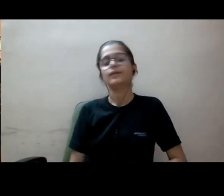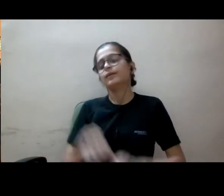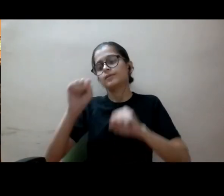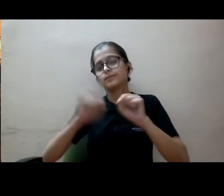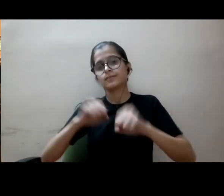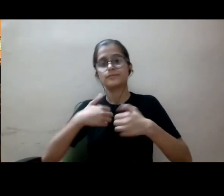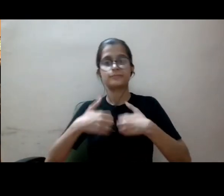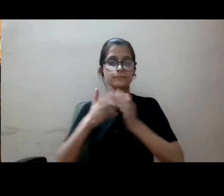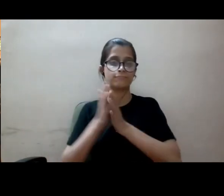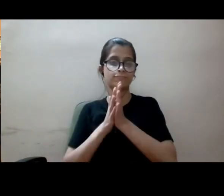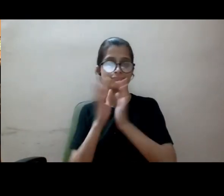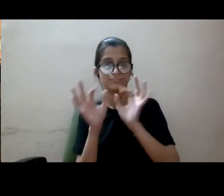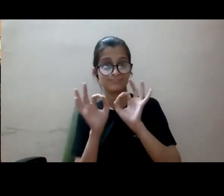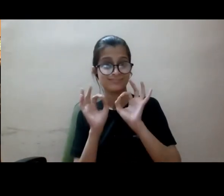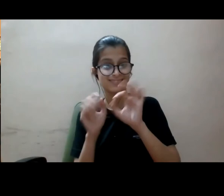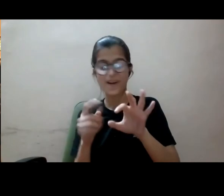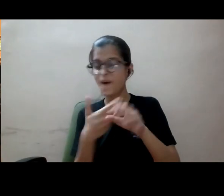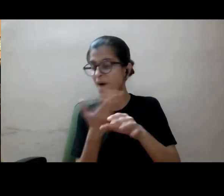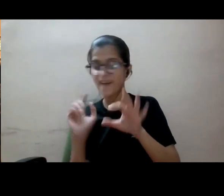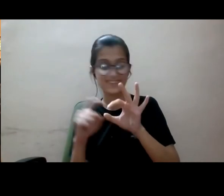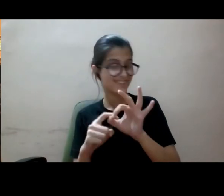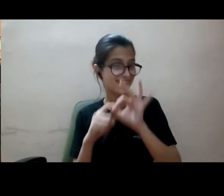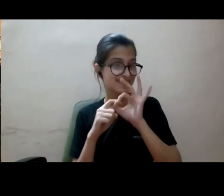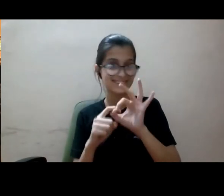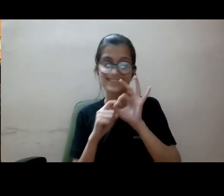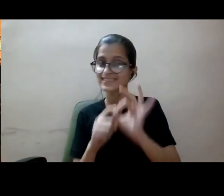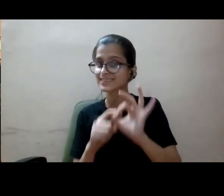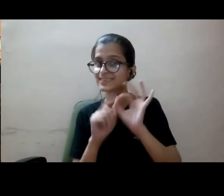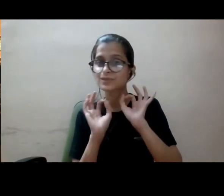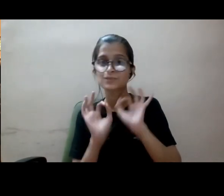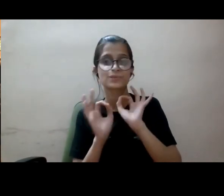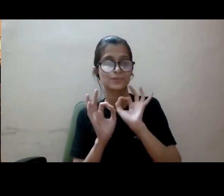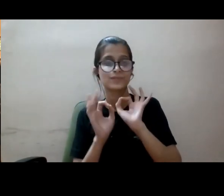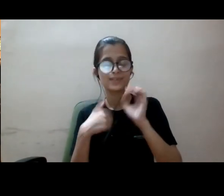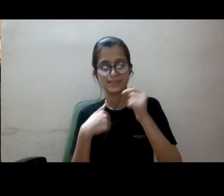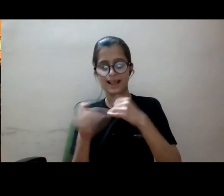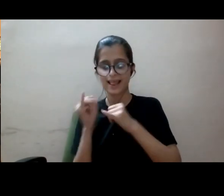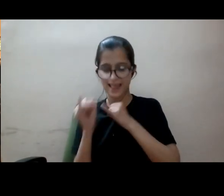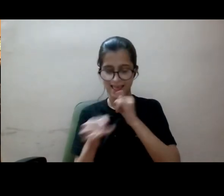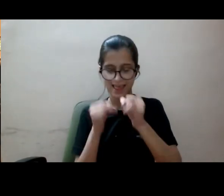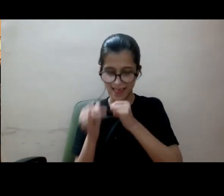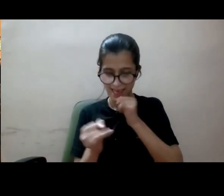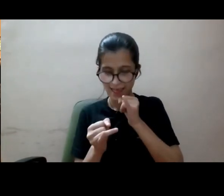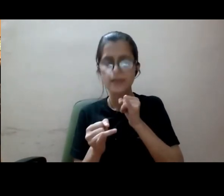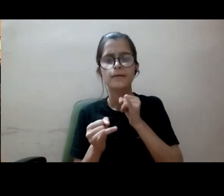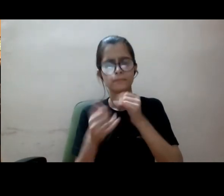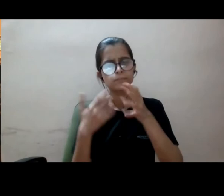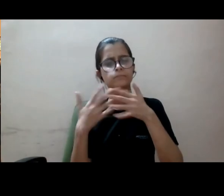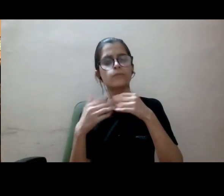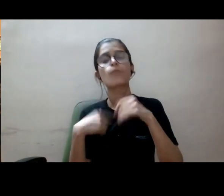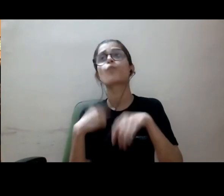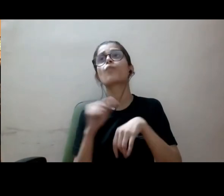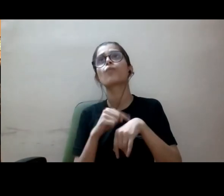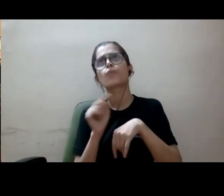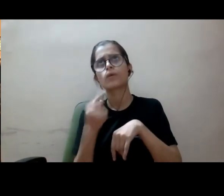interesting thing too. All these questions are so good. I was once criticized when my first